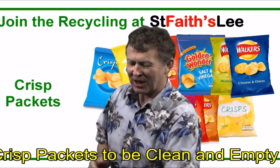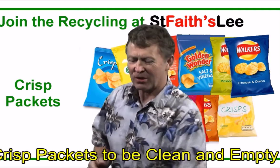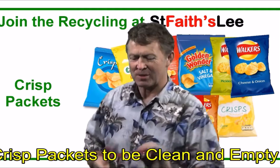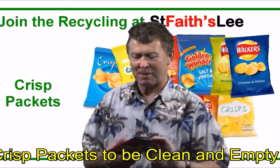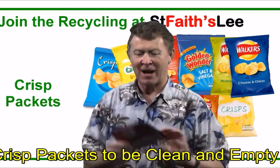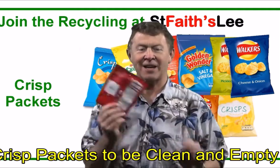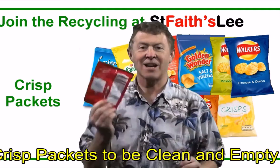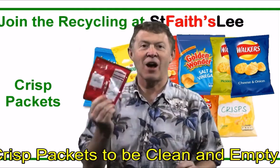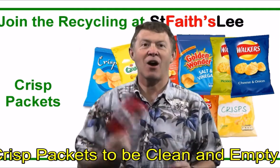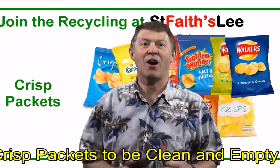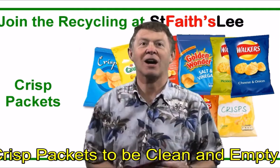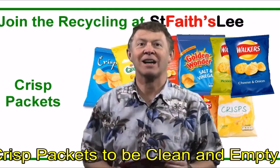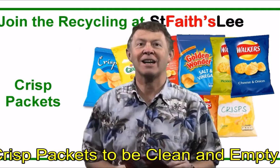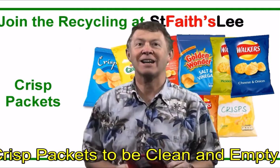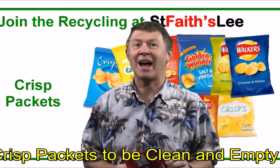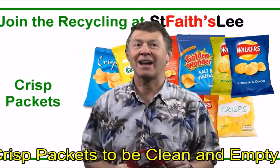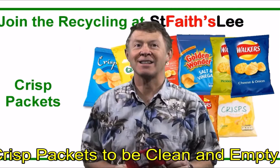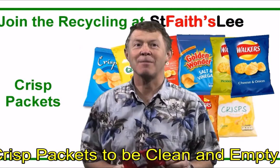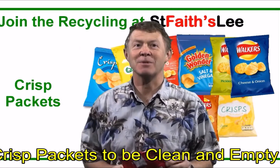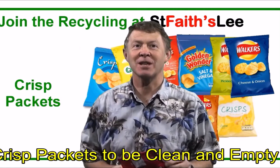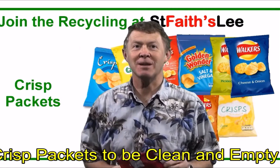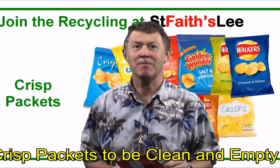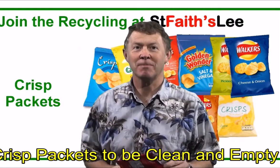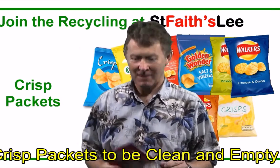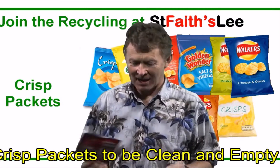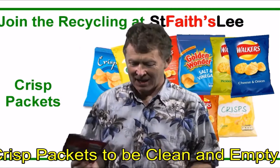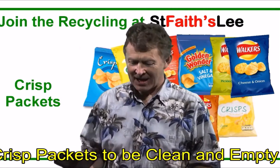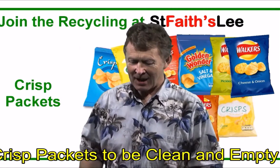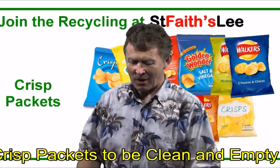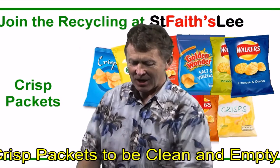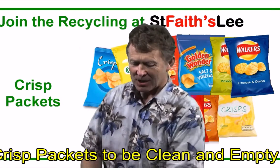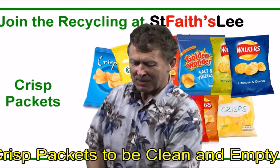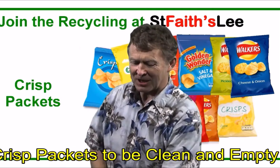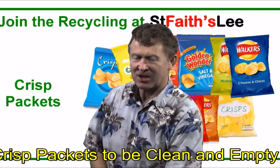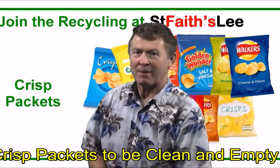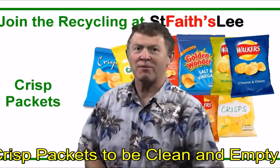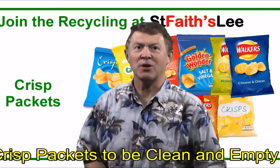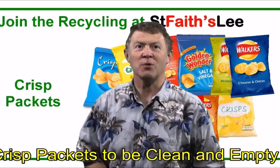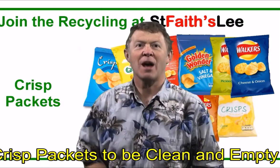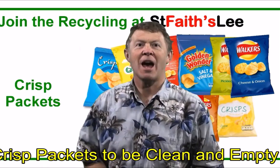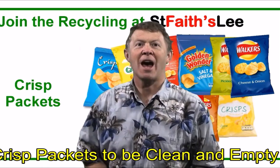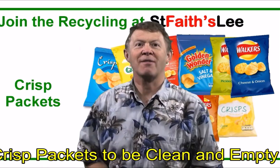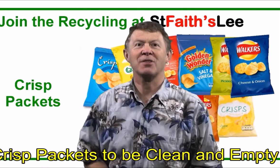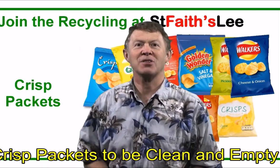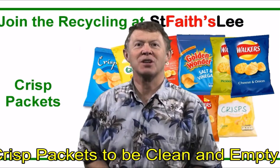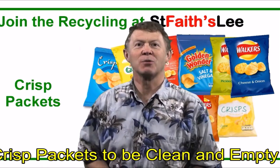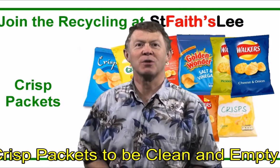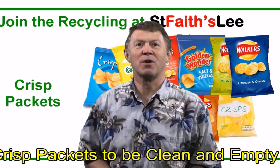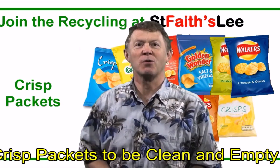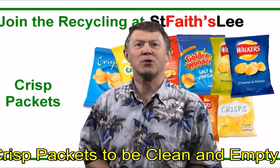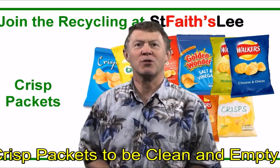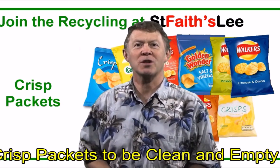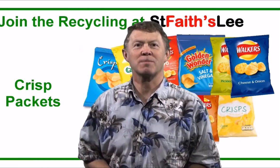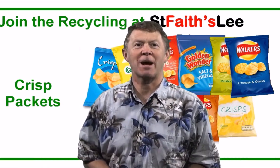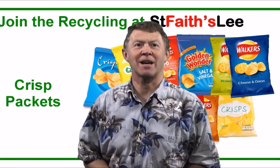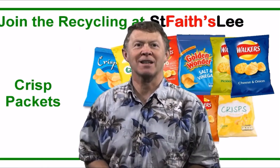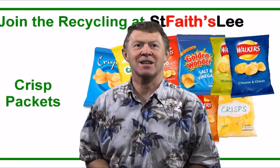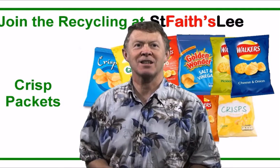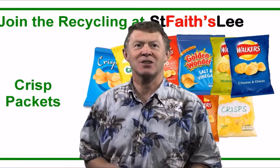crisp bags are clean and empty. Now, I expect some of you have the skill to fold your crisp packets into